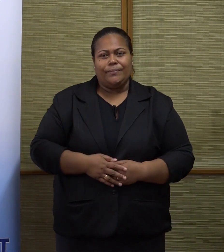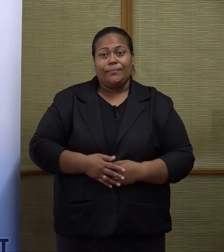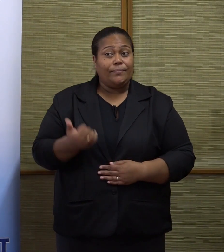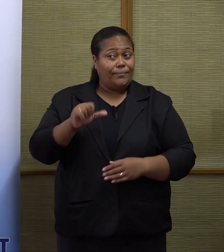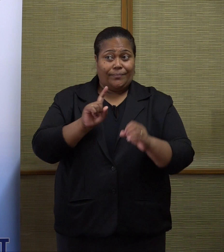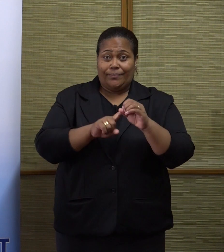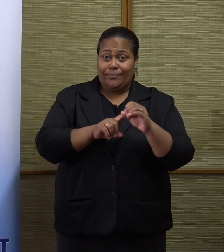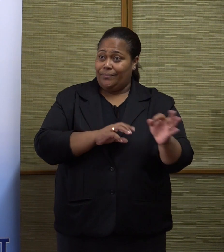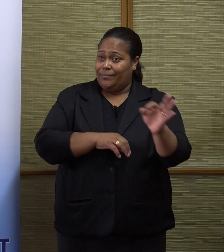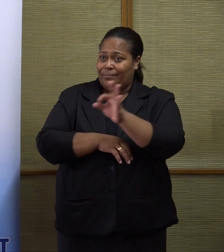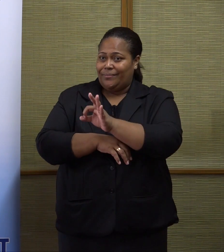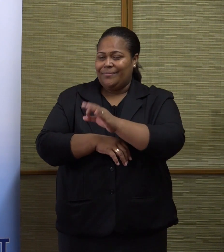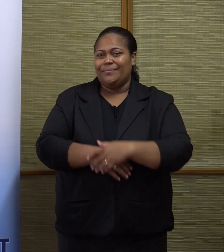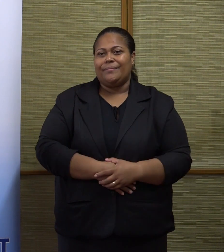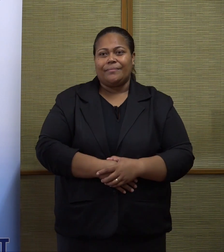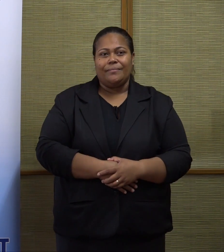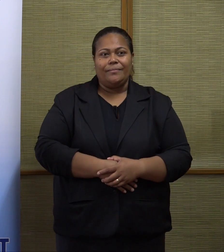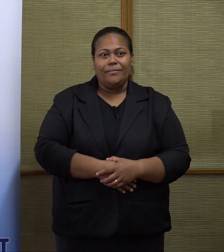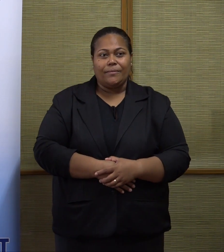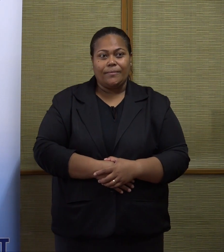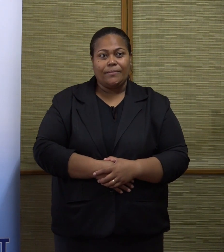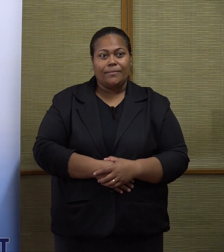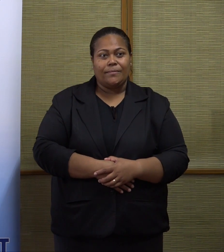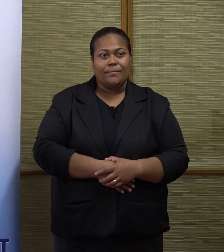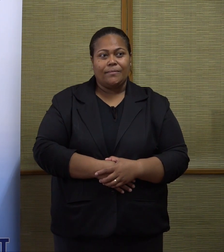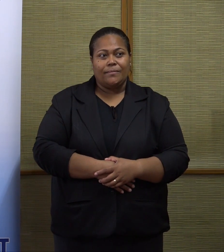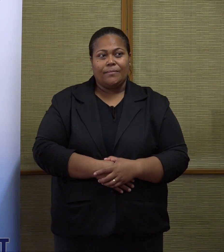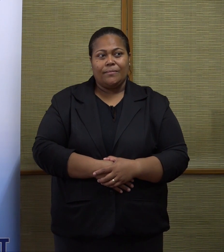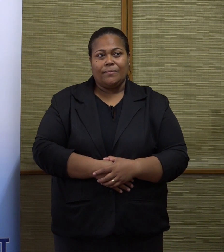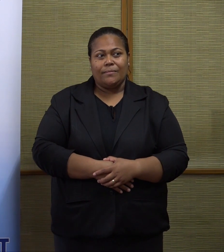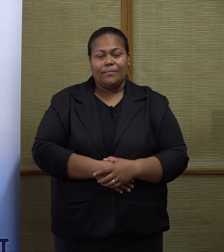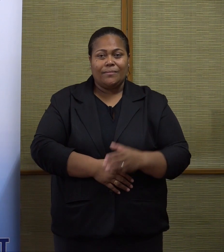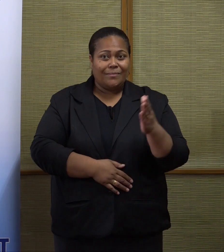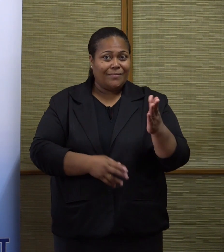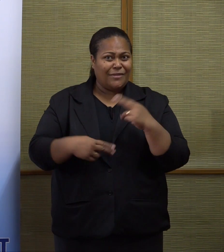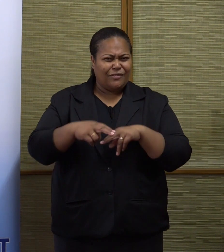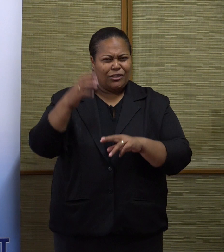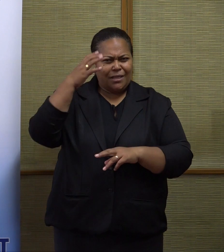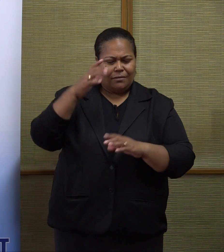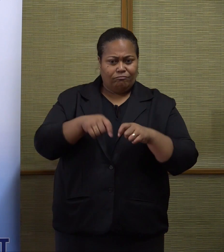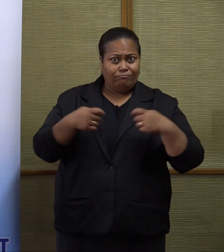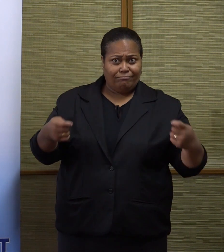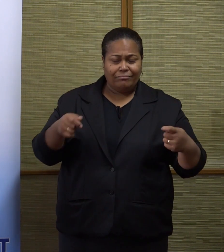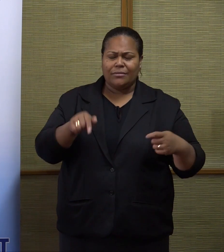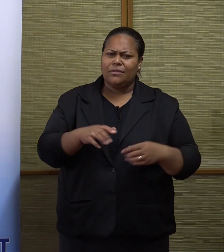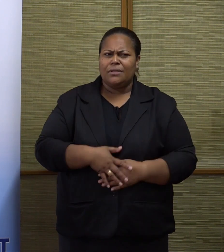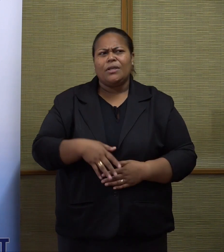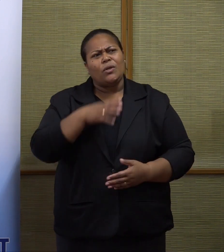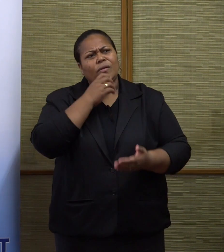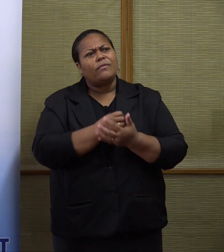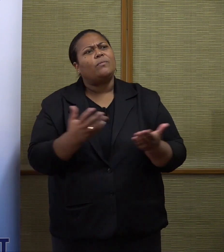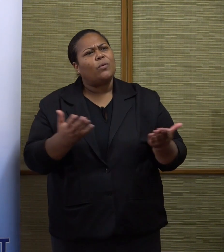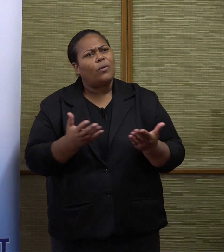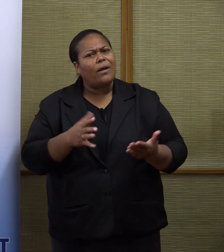any questions, we'll take them. Madam Shelby, could you confirm where the 2 fatalities are